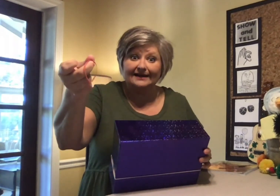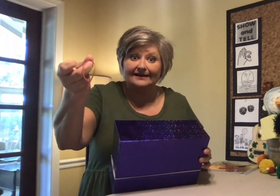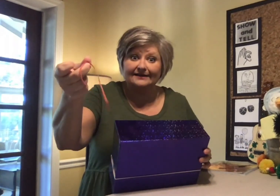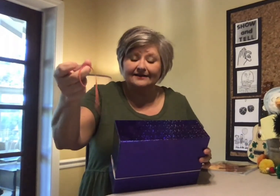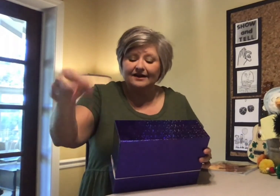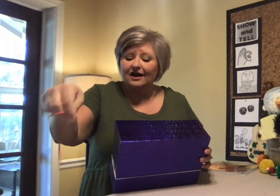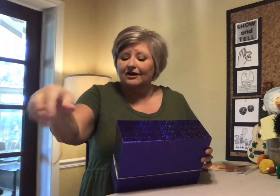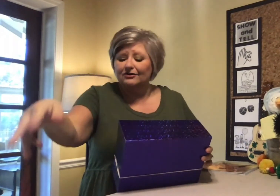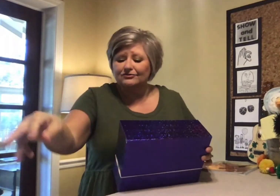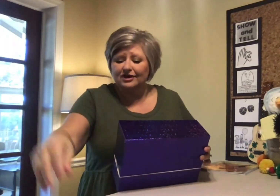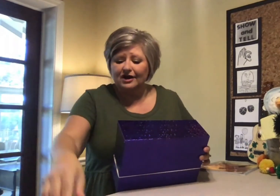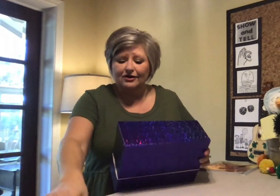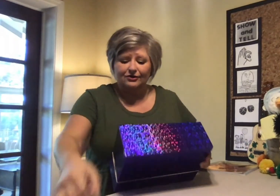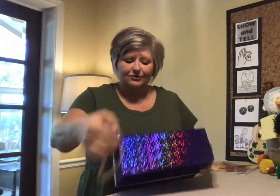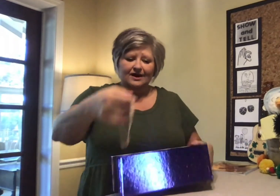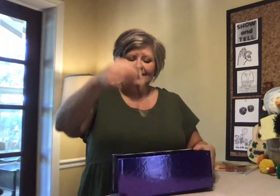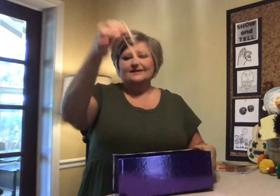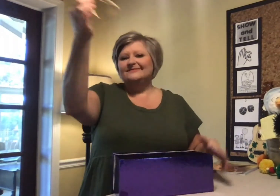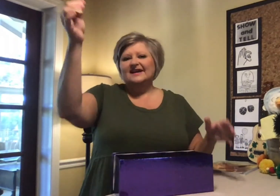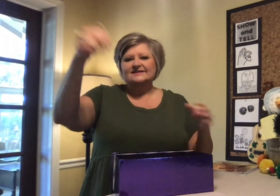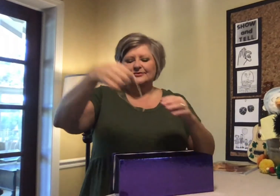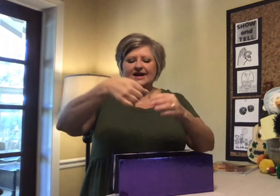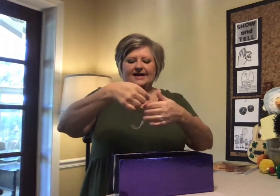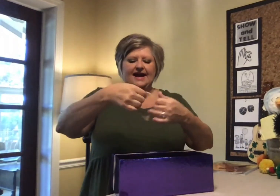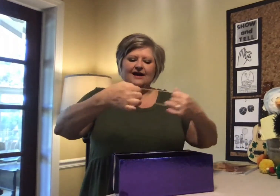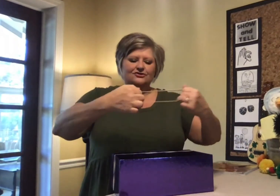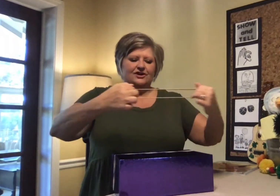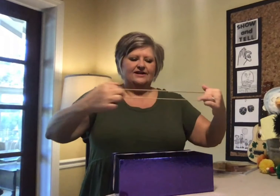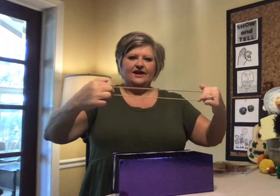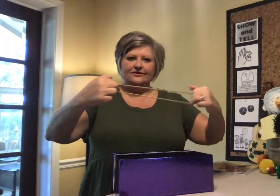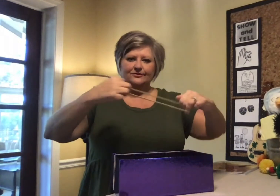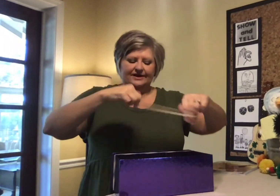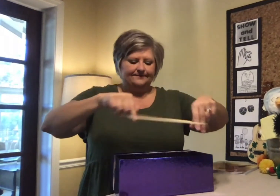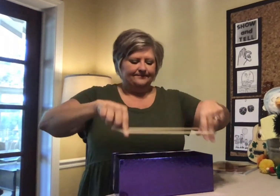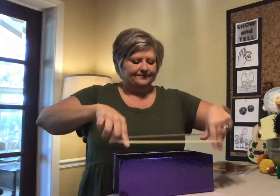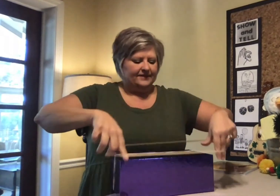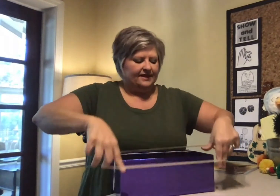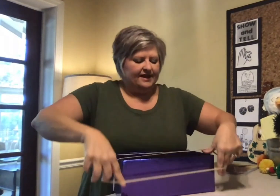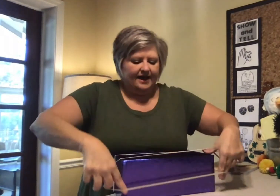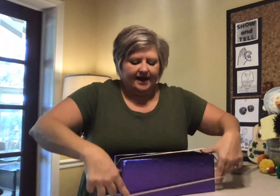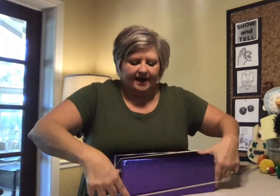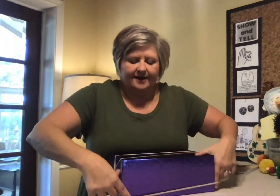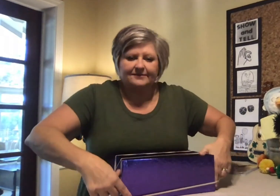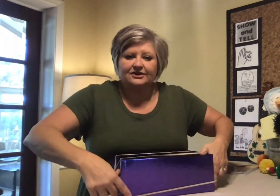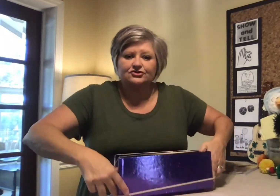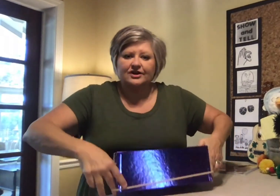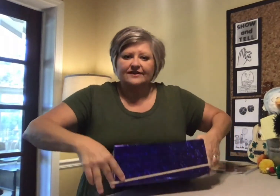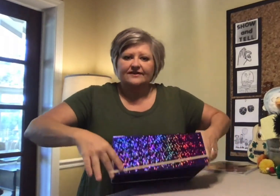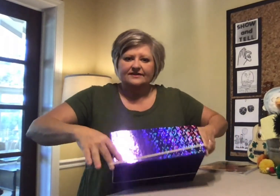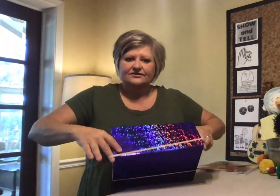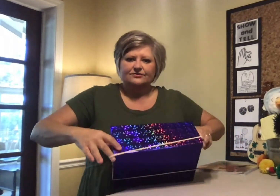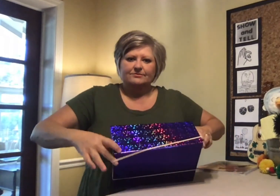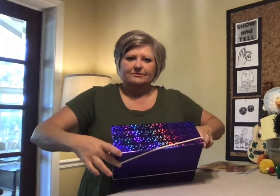mine. Oh no, that's okay. I'll try another one. I'm going to try this rubber